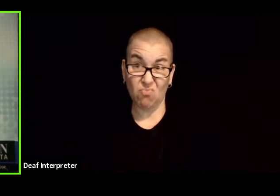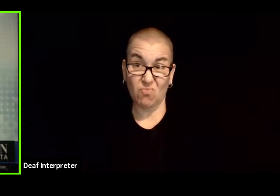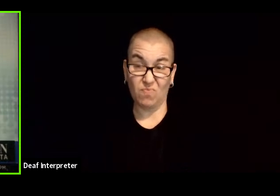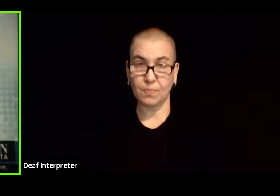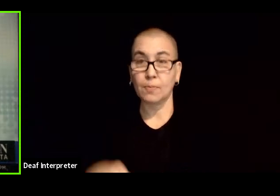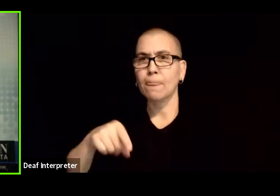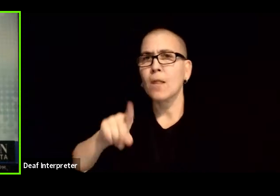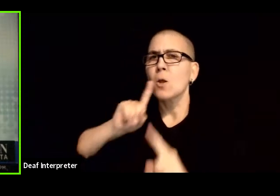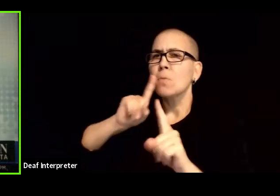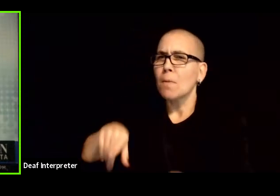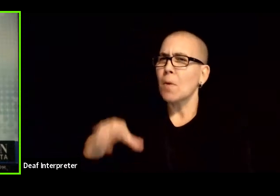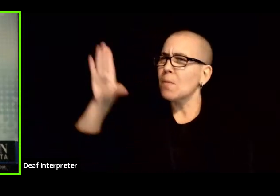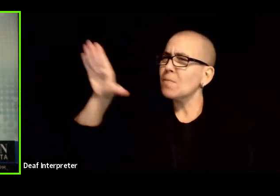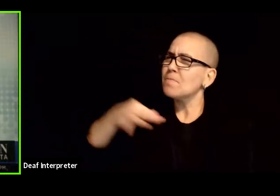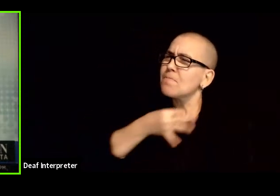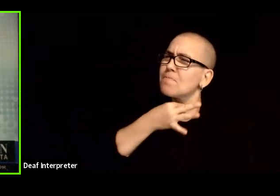on?